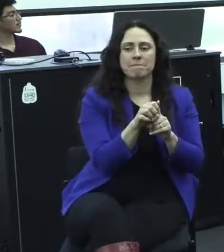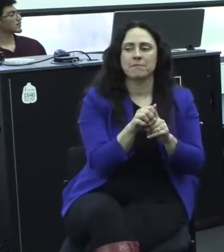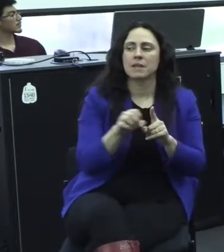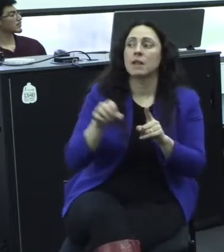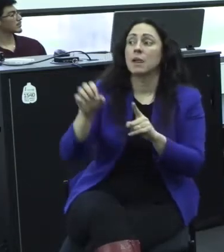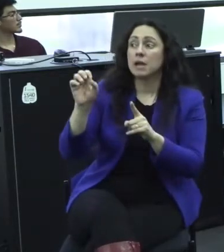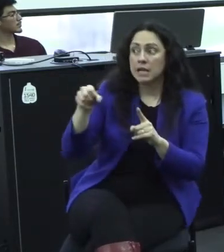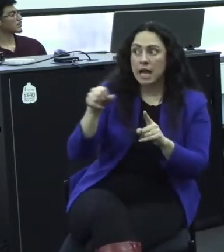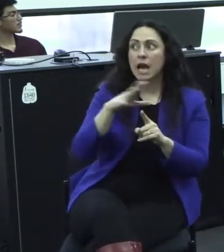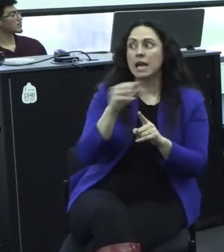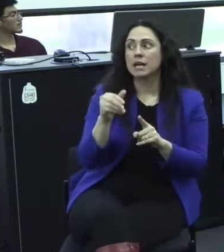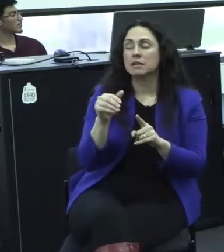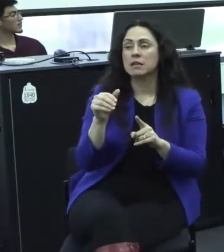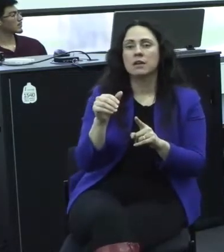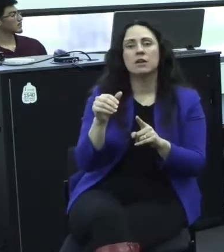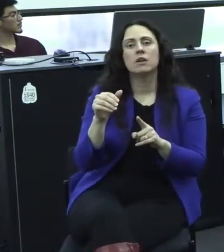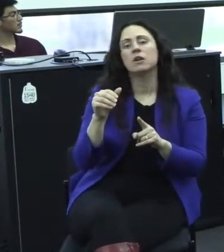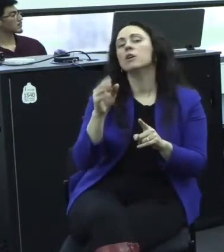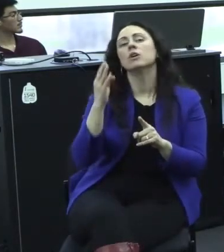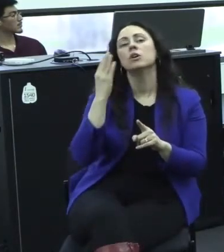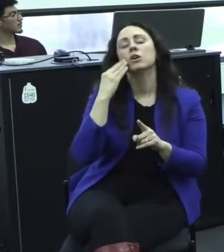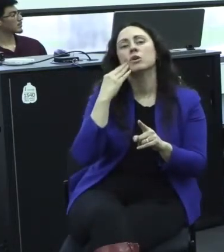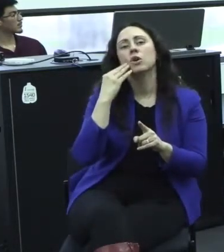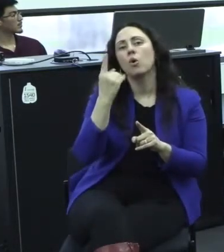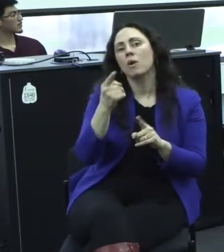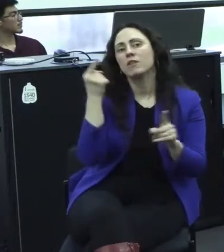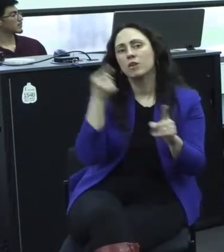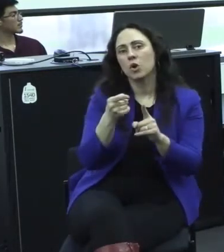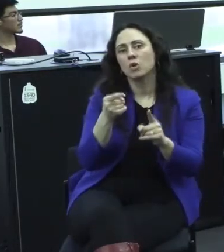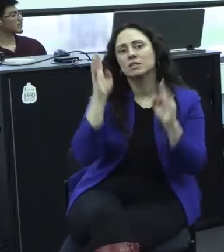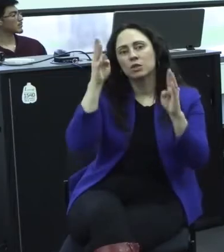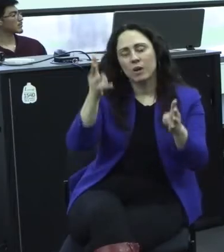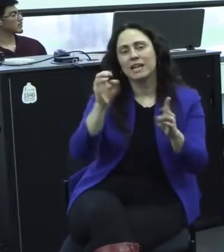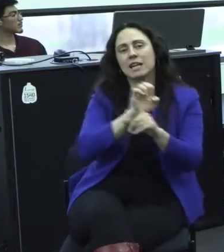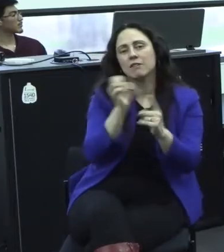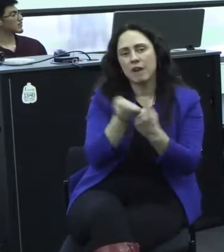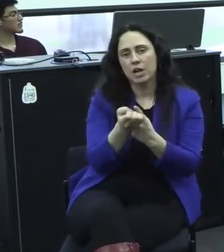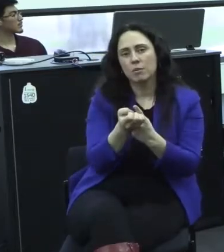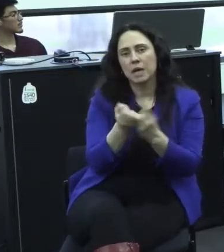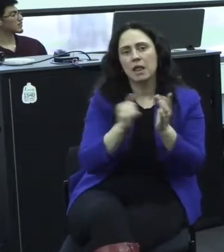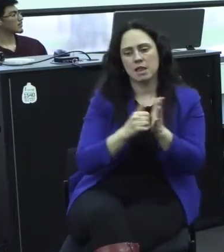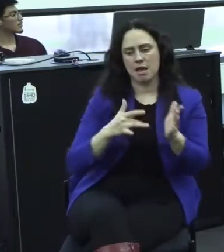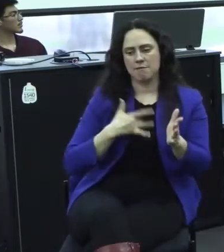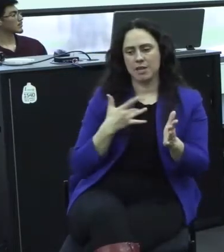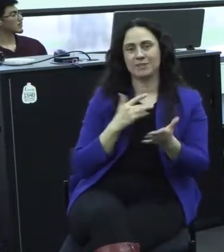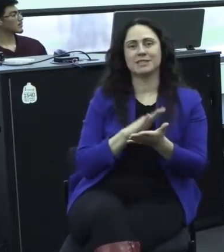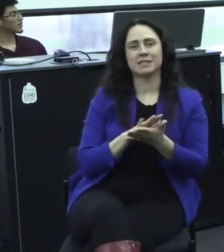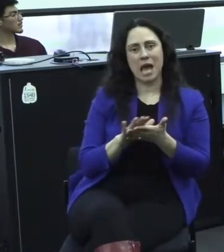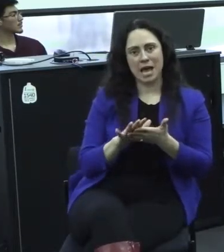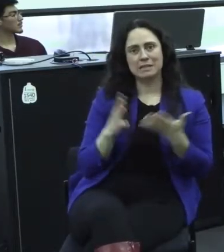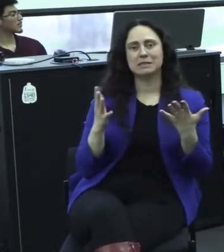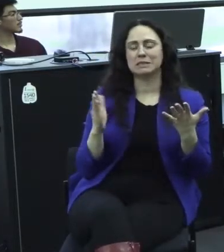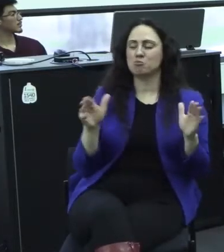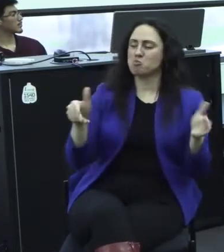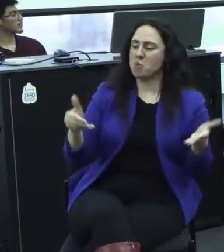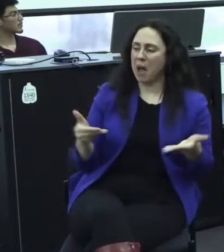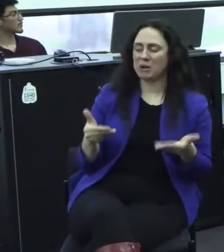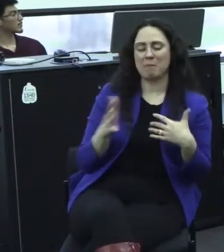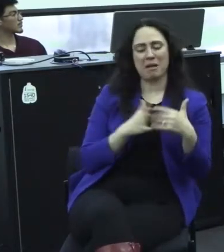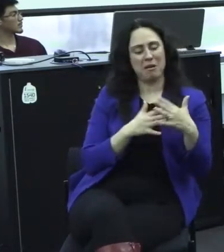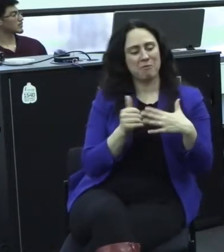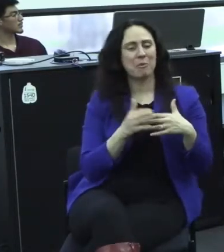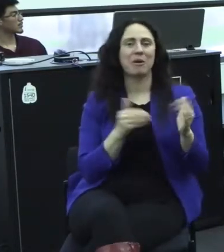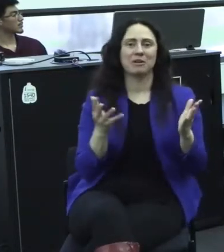as you know, as an interior designer, one of the goals is to create an environment that feels nice and welcoming to everybody.